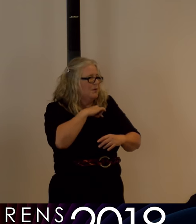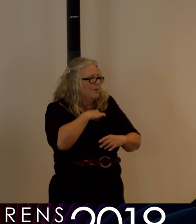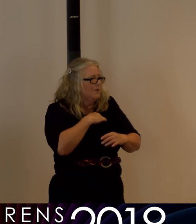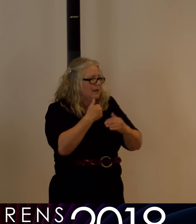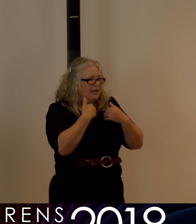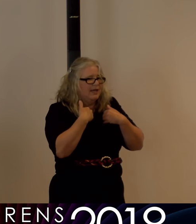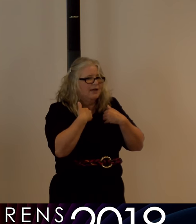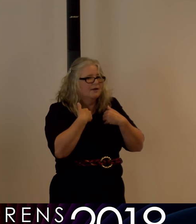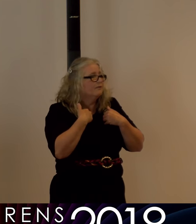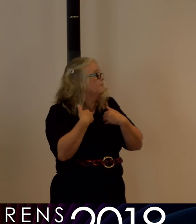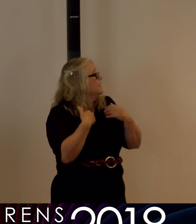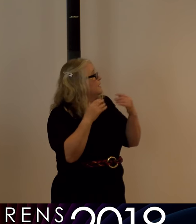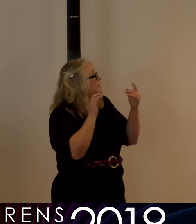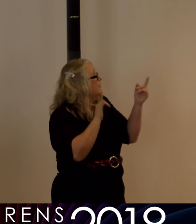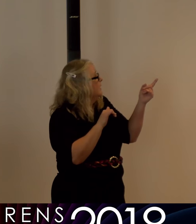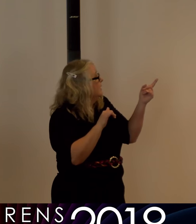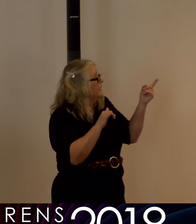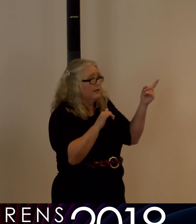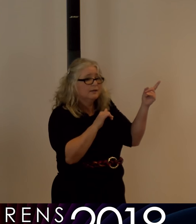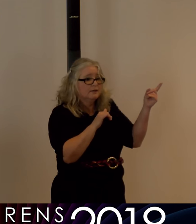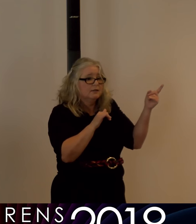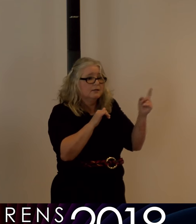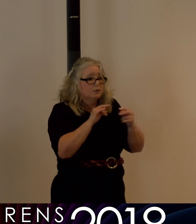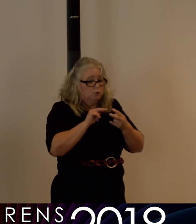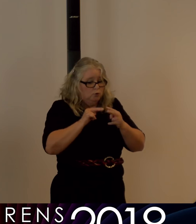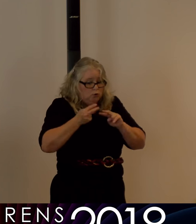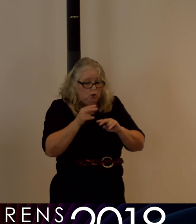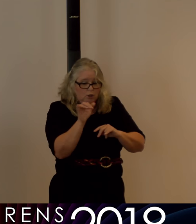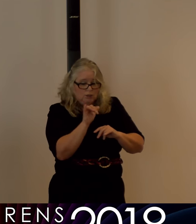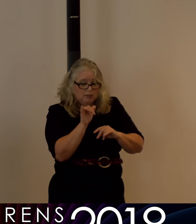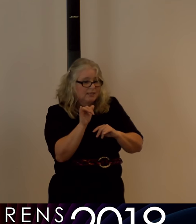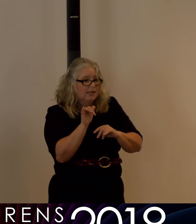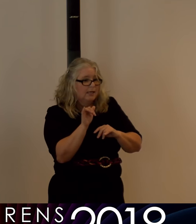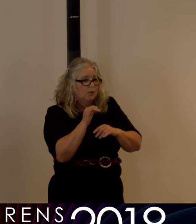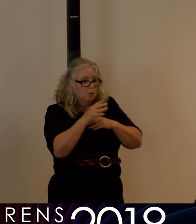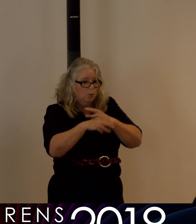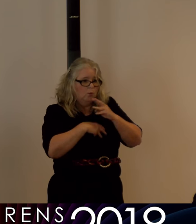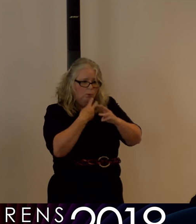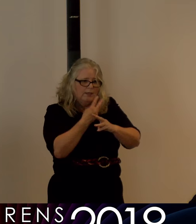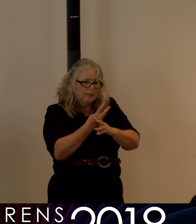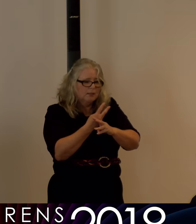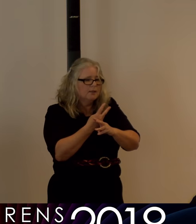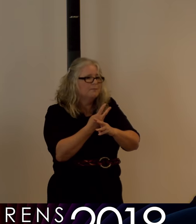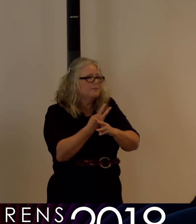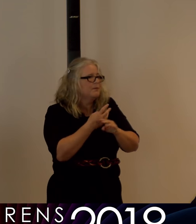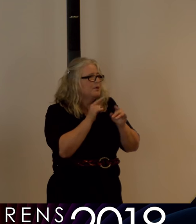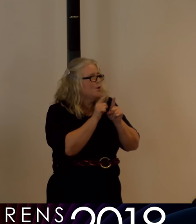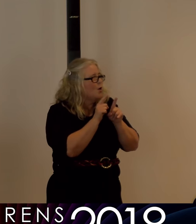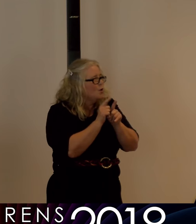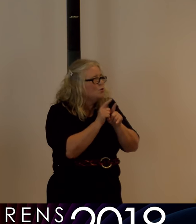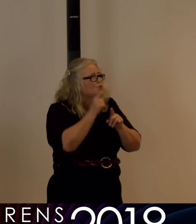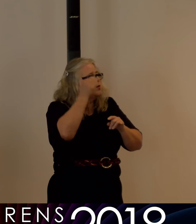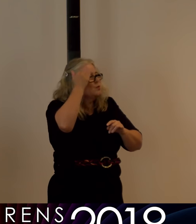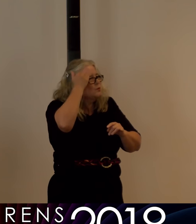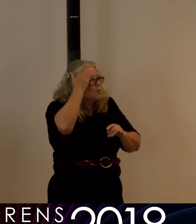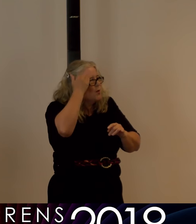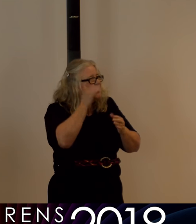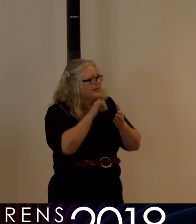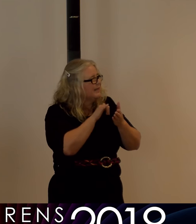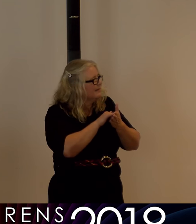type, turned it into a charge-like allele. But we also, knowing that